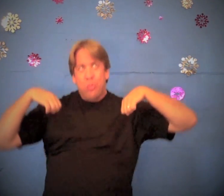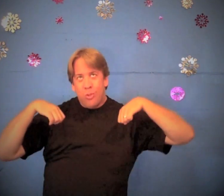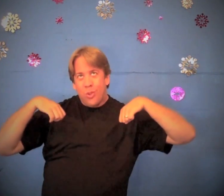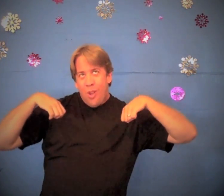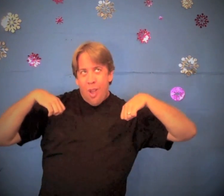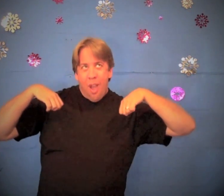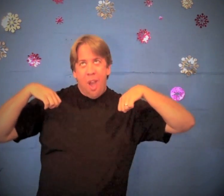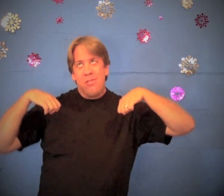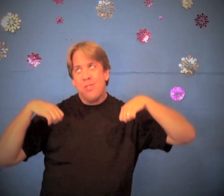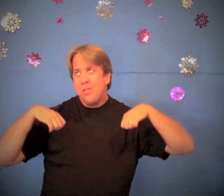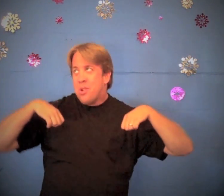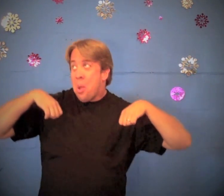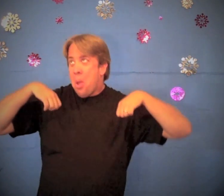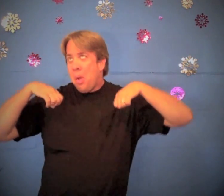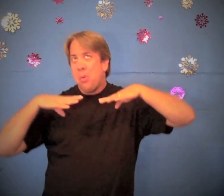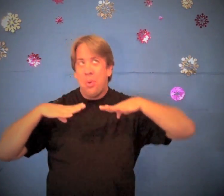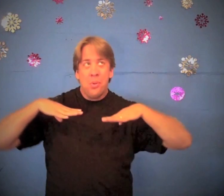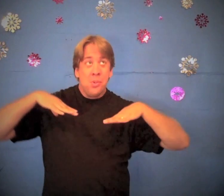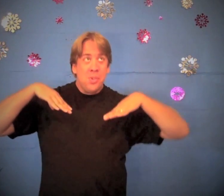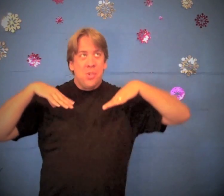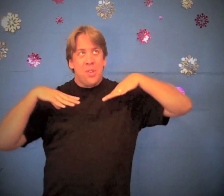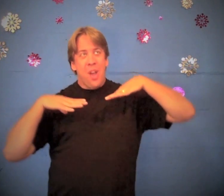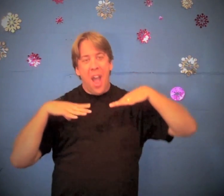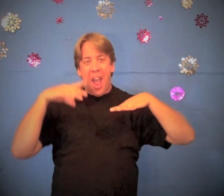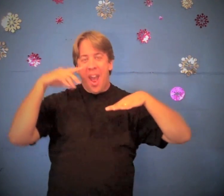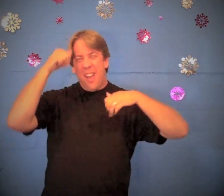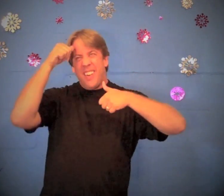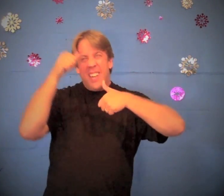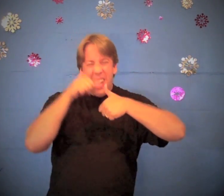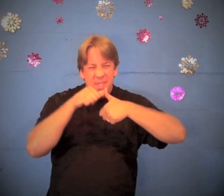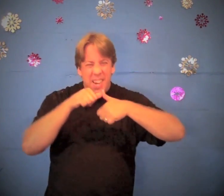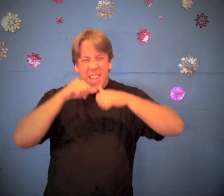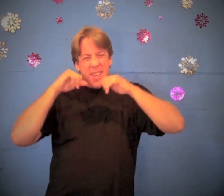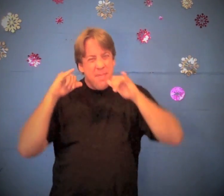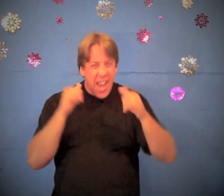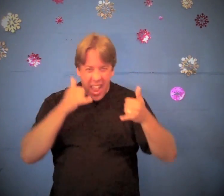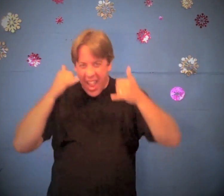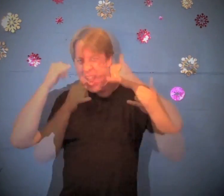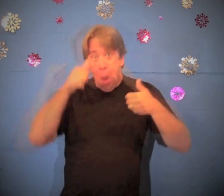And he thought and thought and thought about them.